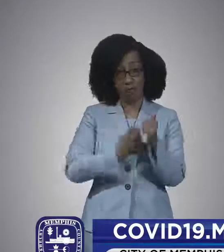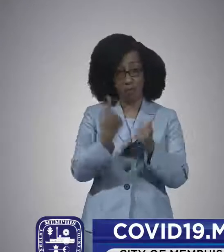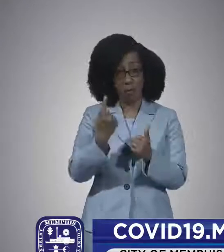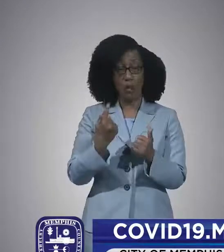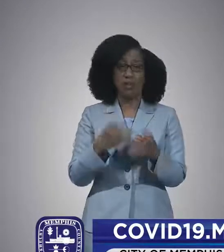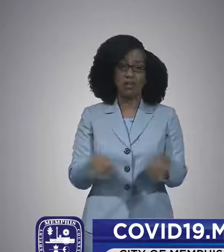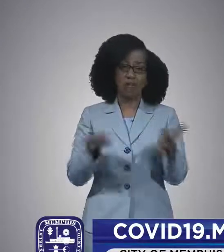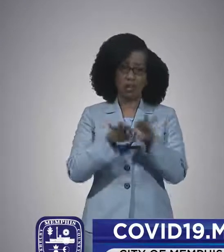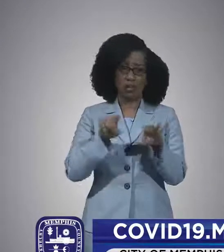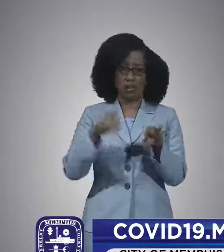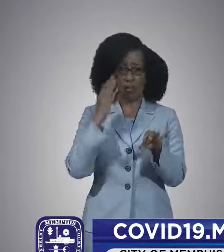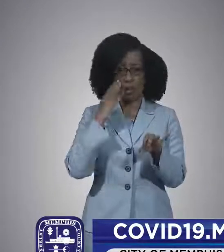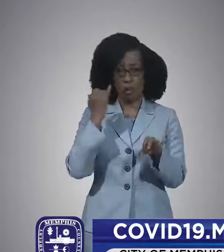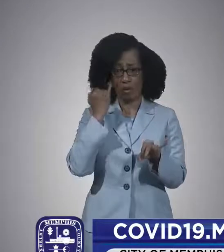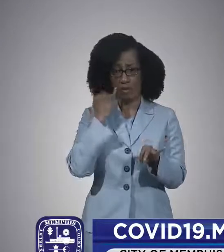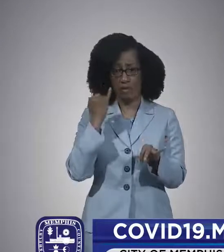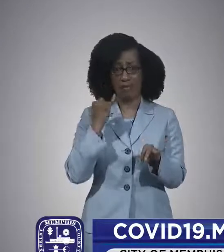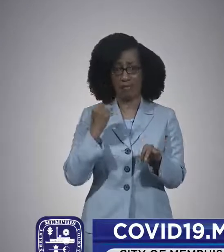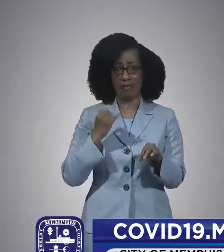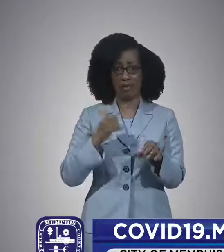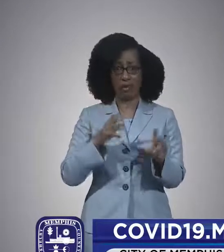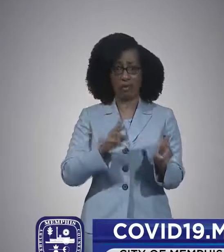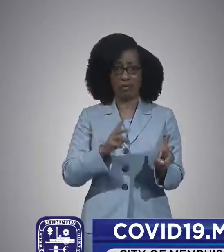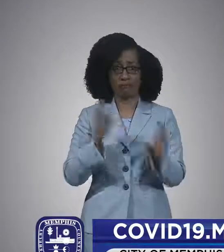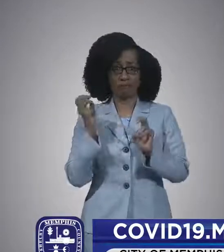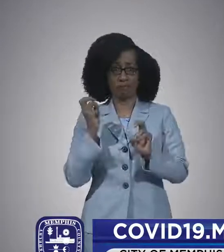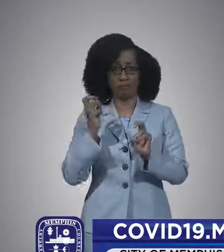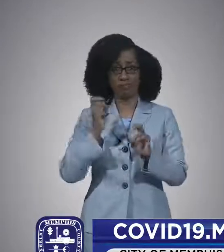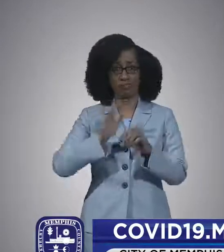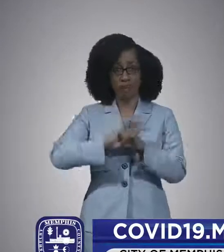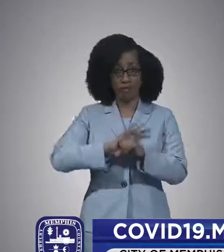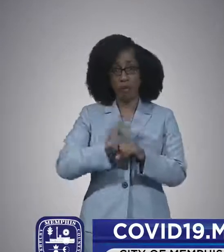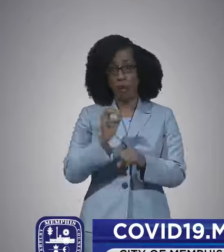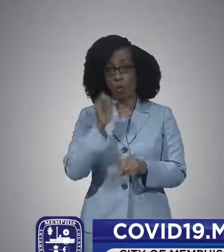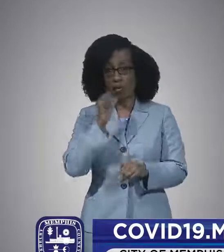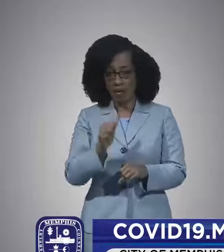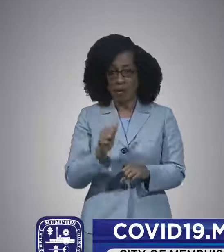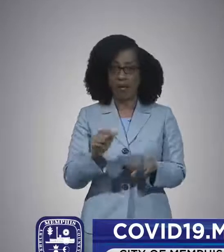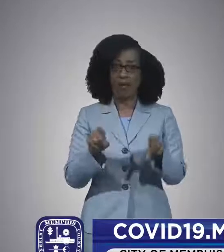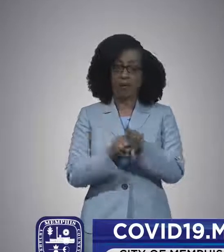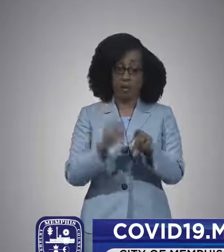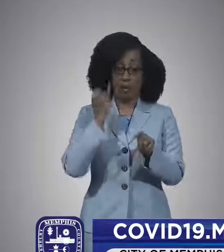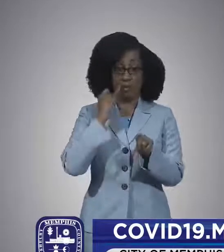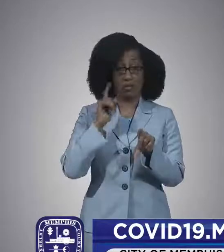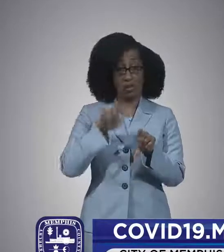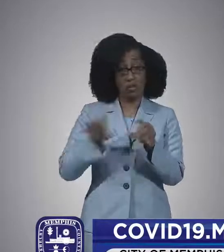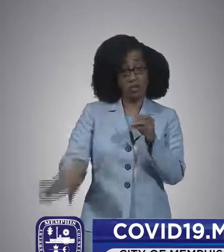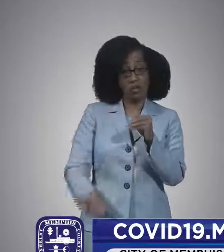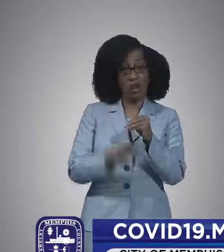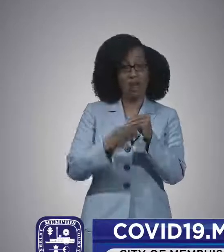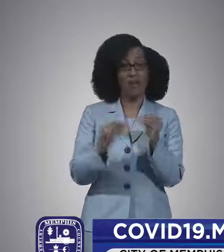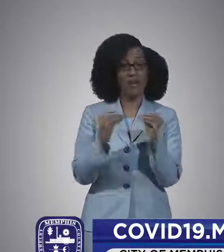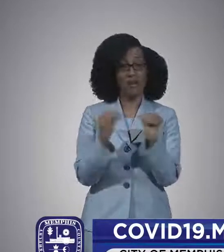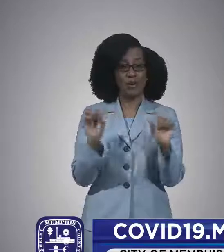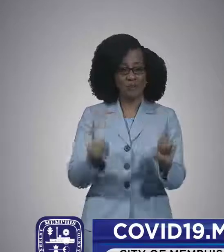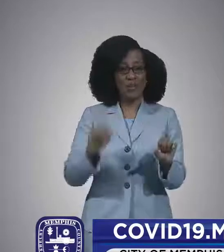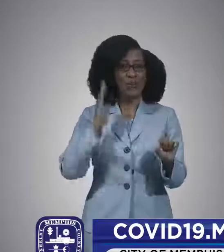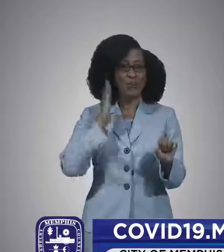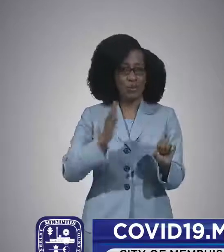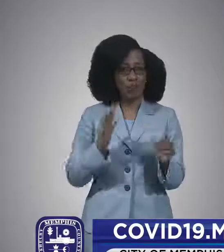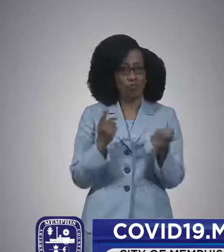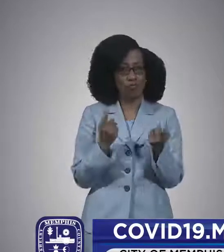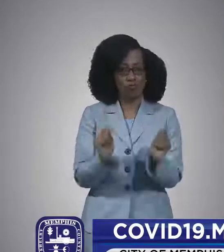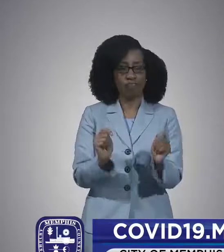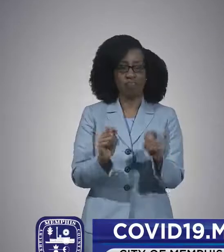status. We'll continue to monitor the situation, and if we need to add additional capacity, we will work very hard to do so. But for right